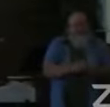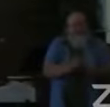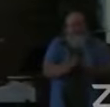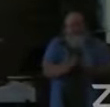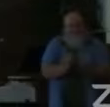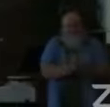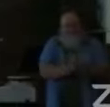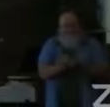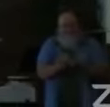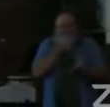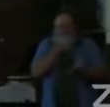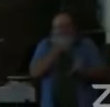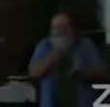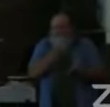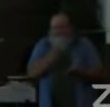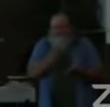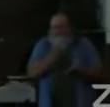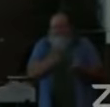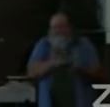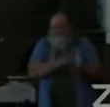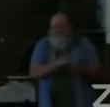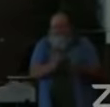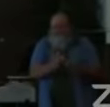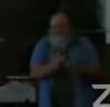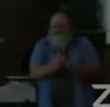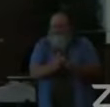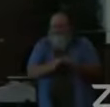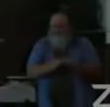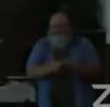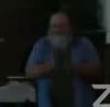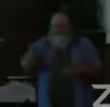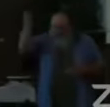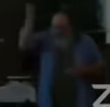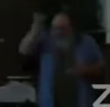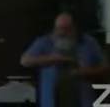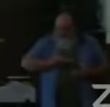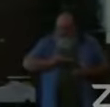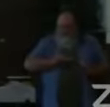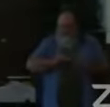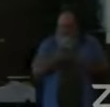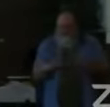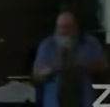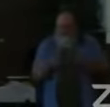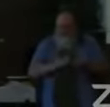son to die in our place, so we don't have to experience spiritual death.